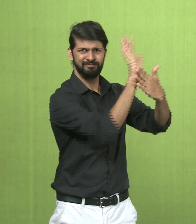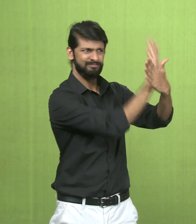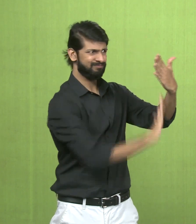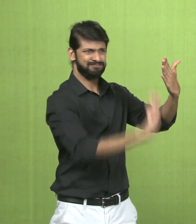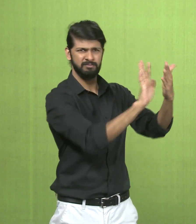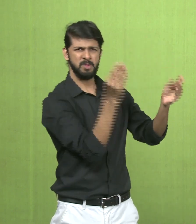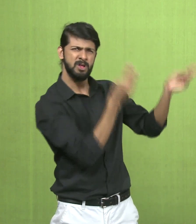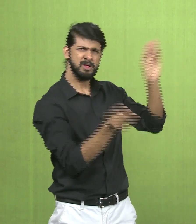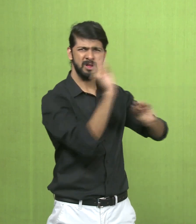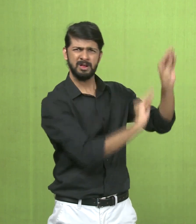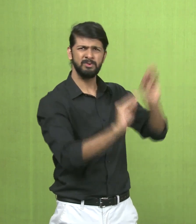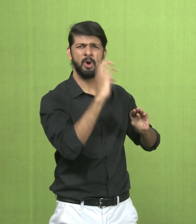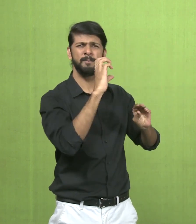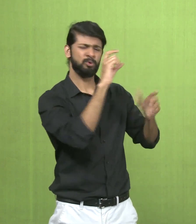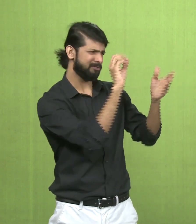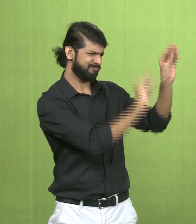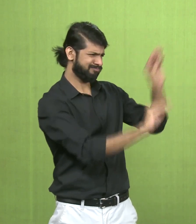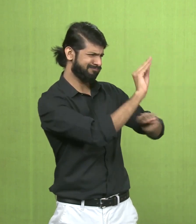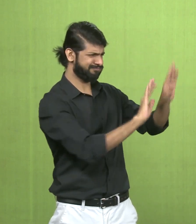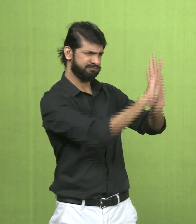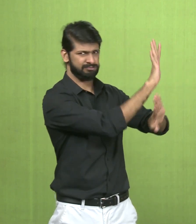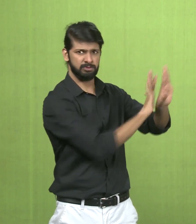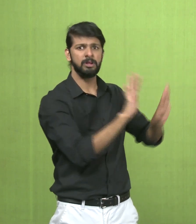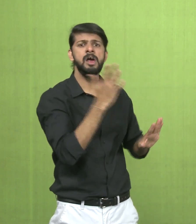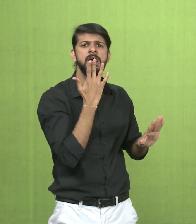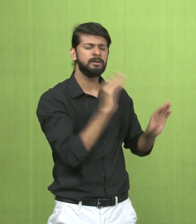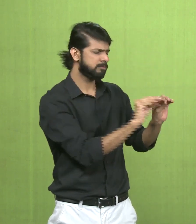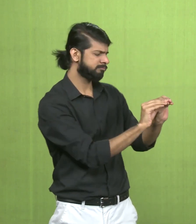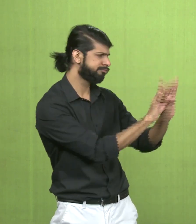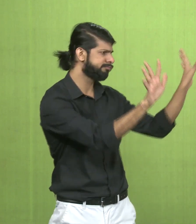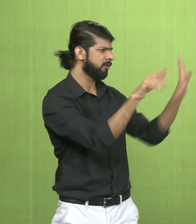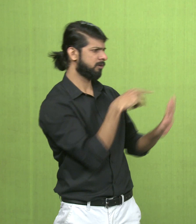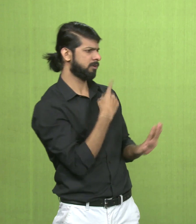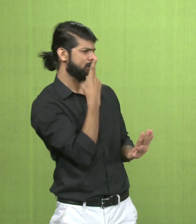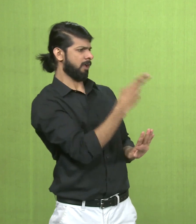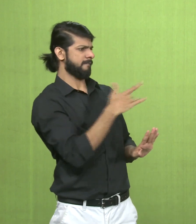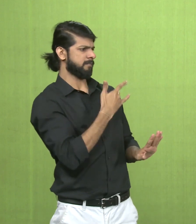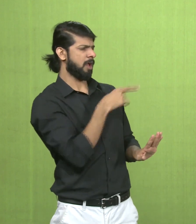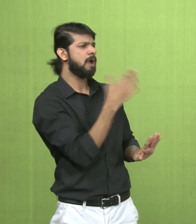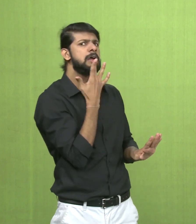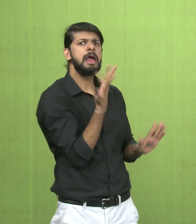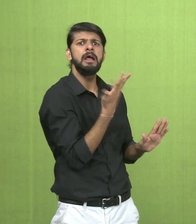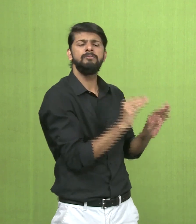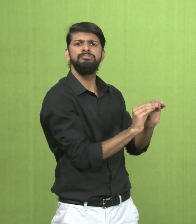Question number 5. What is the color effect of this composition?